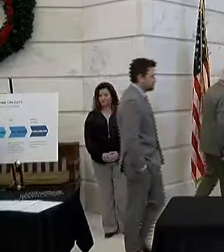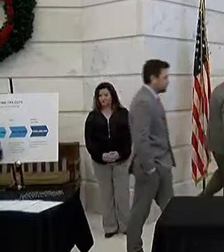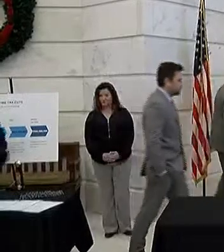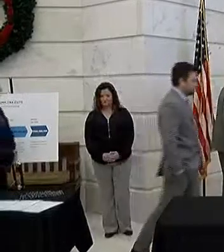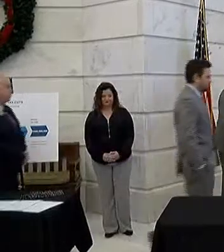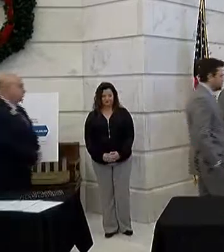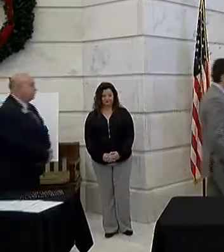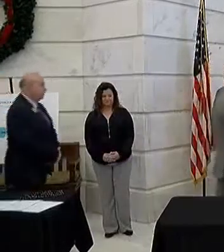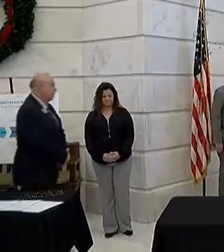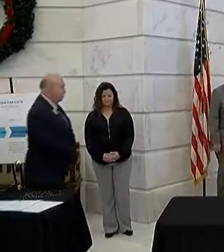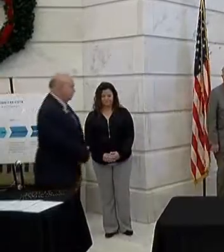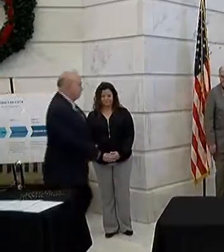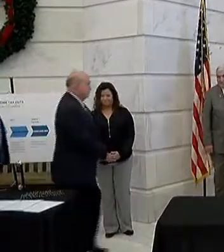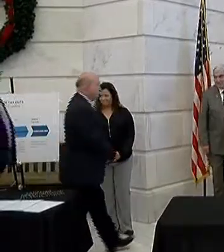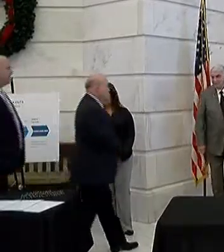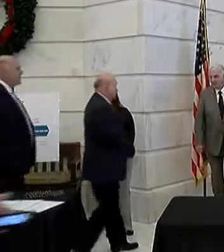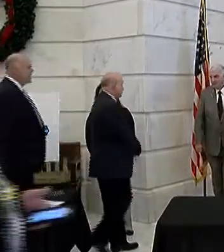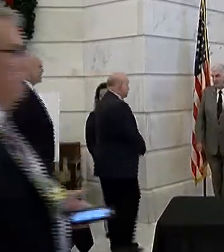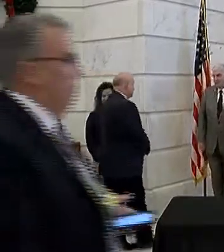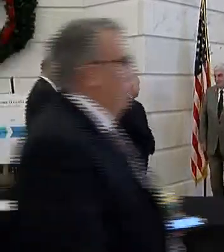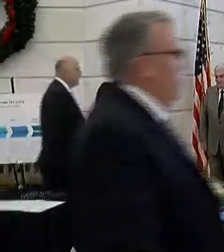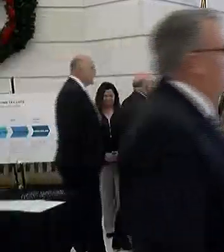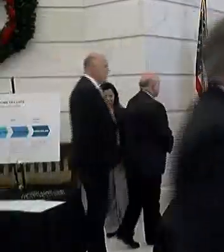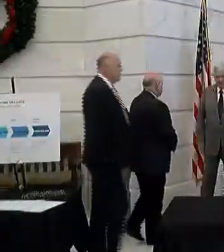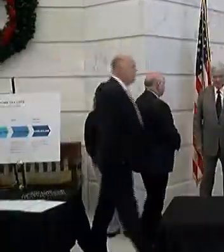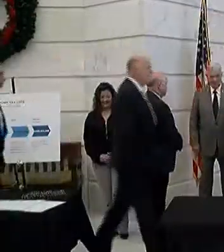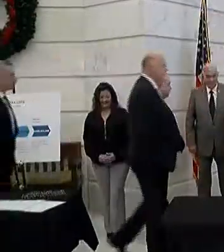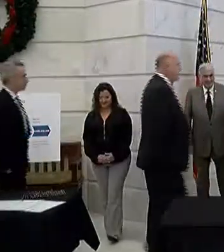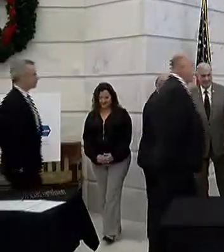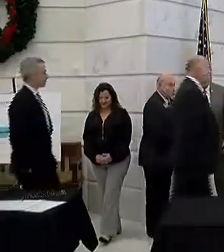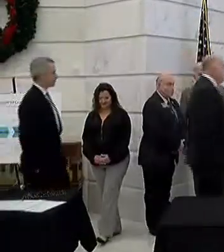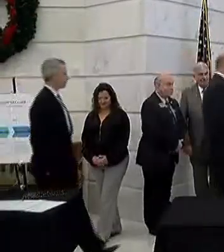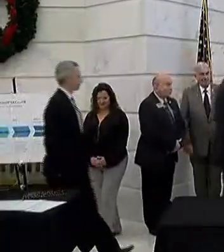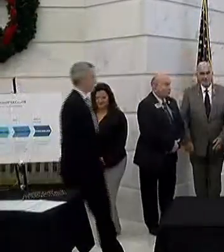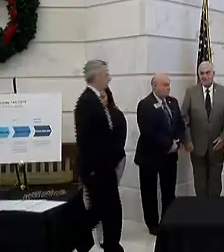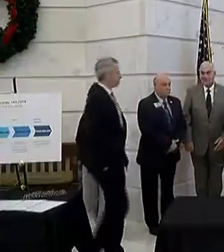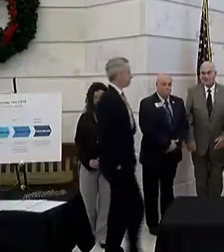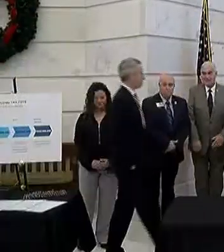Yeah, that's great. We just need to. We're all a part of this.